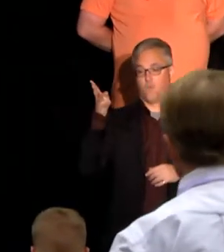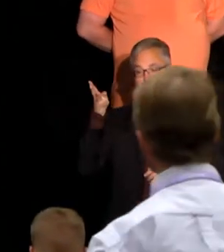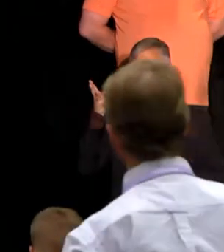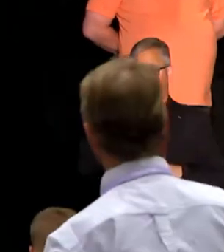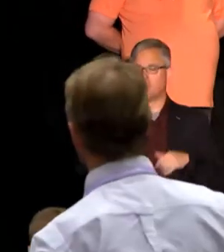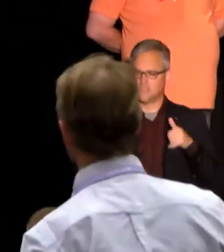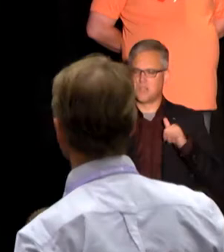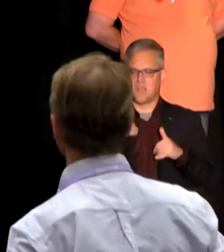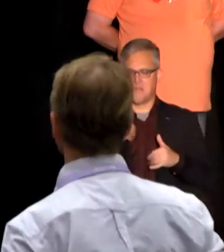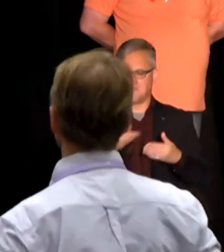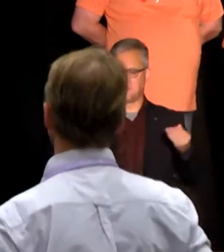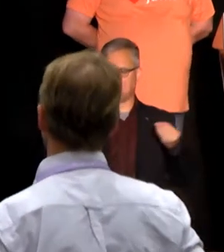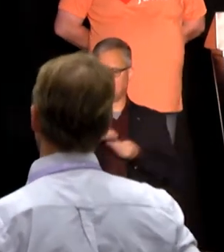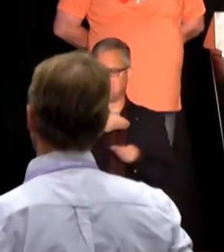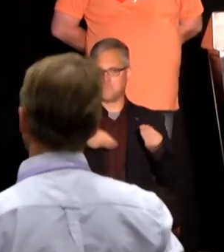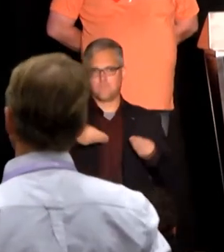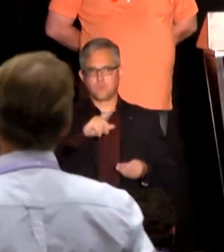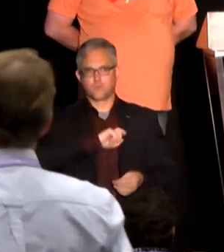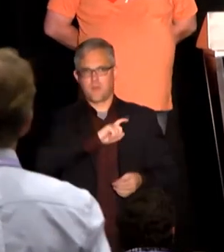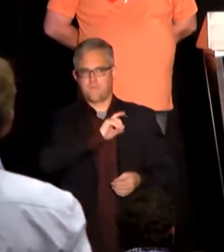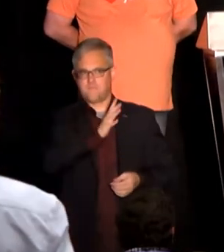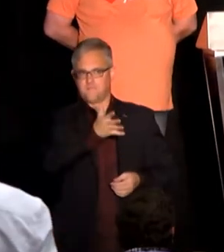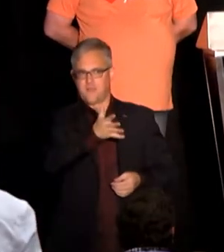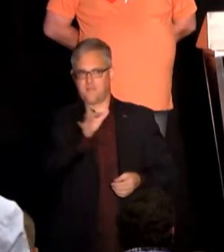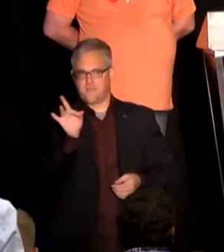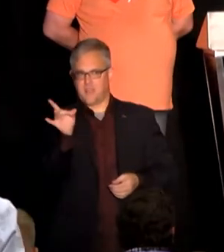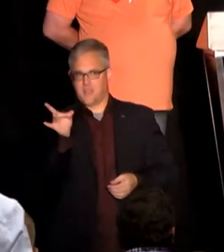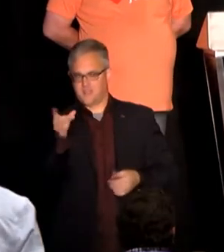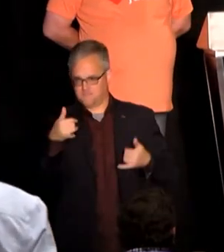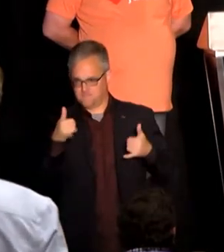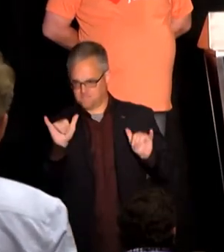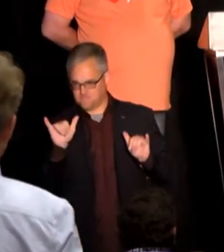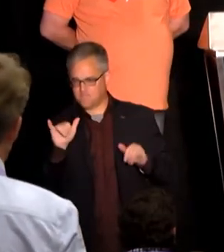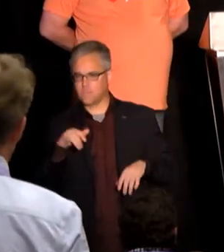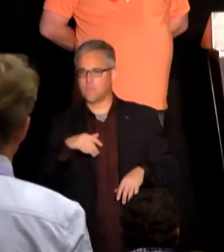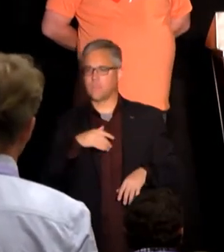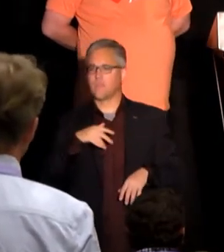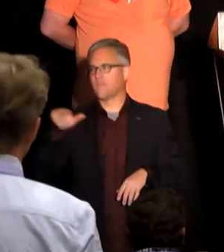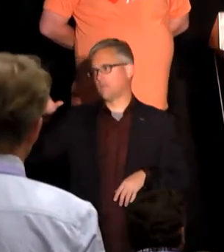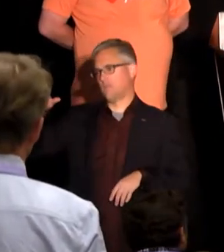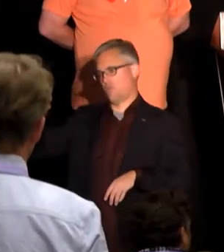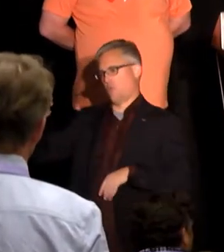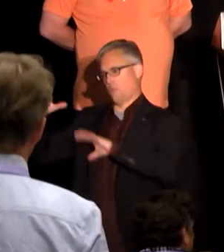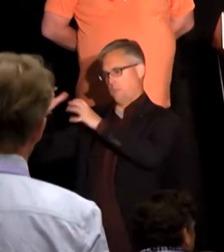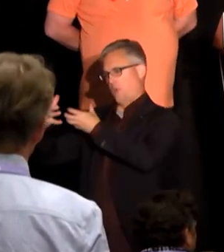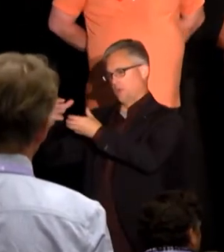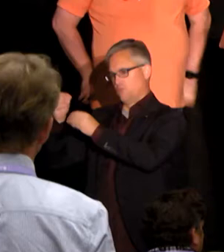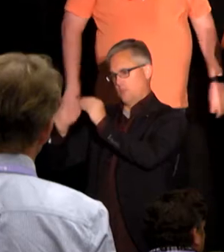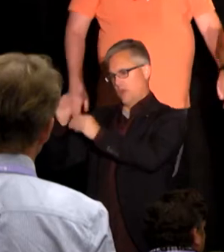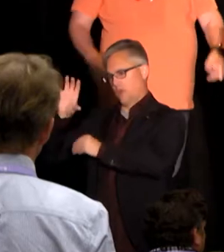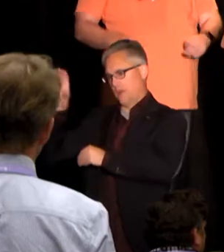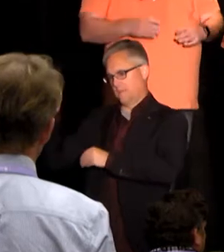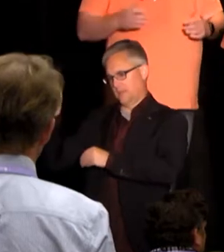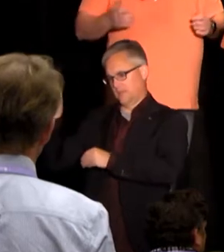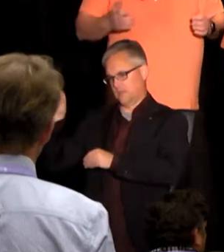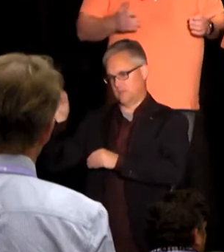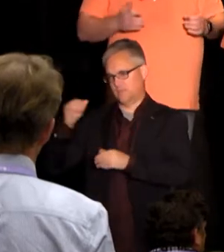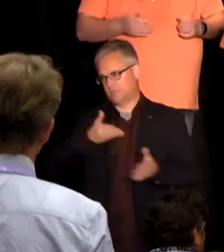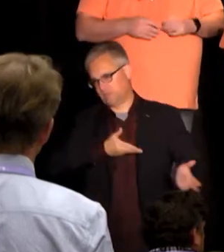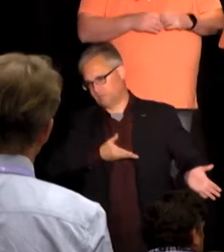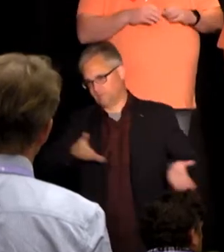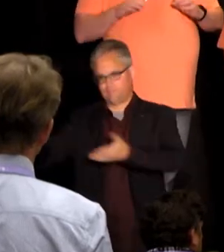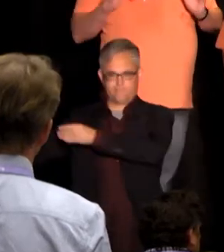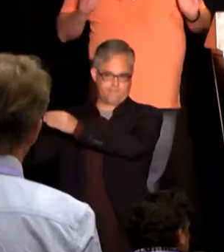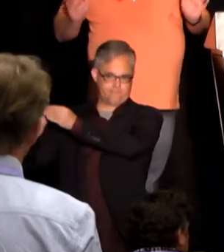in circulation, it'd be our grades 5 and 8, we have a third-party repair company that takes the devices